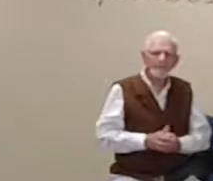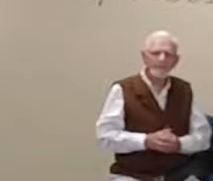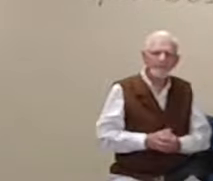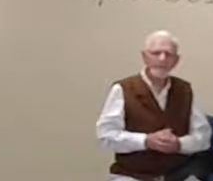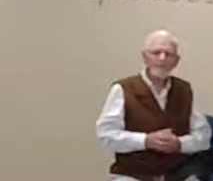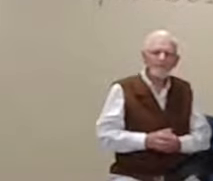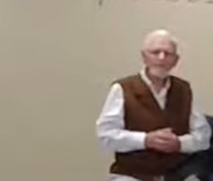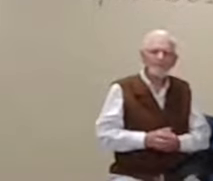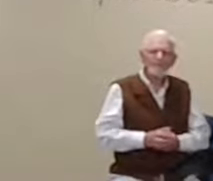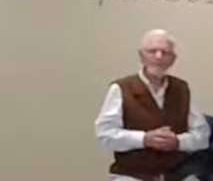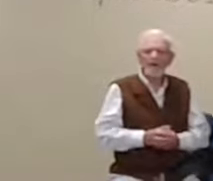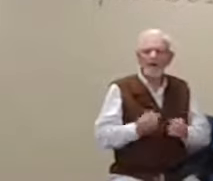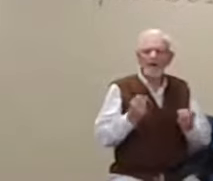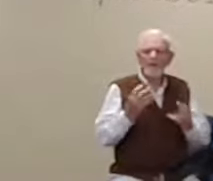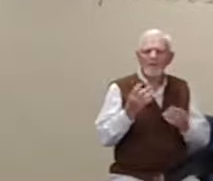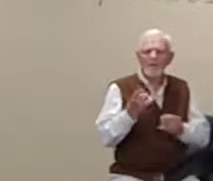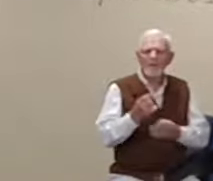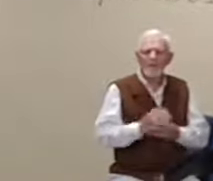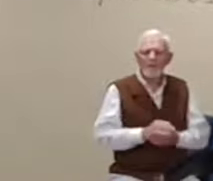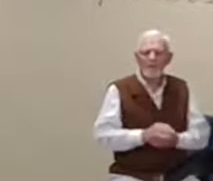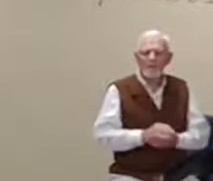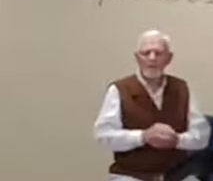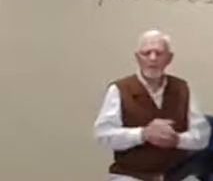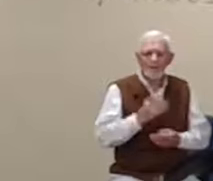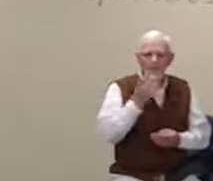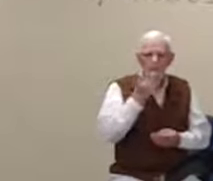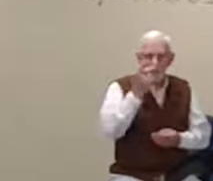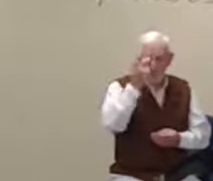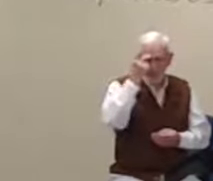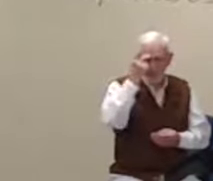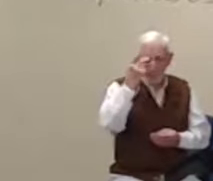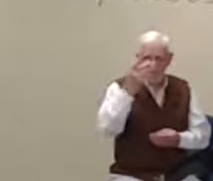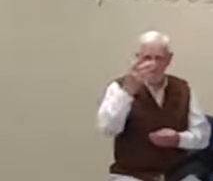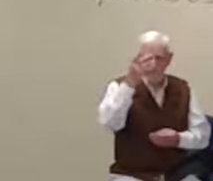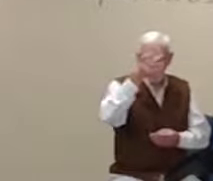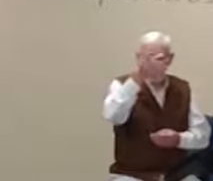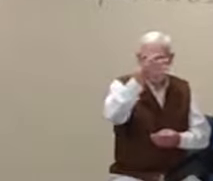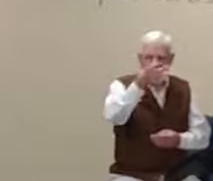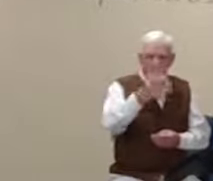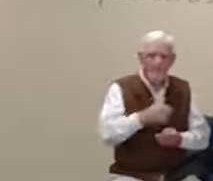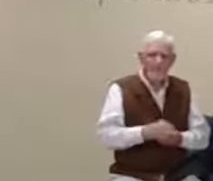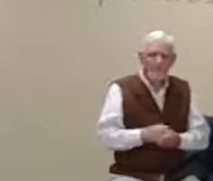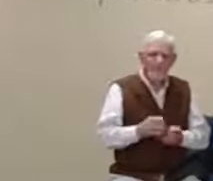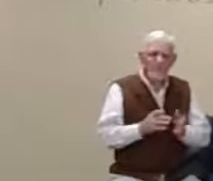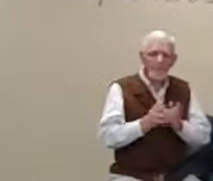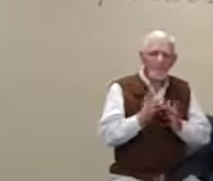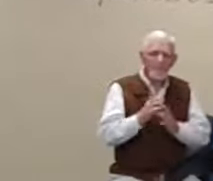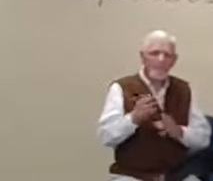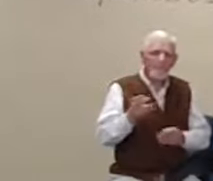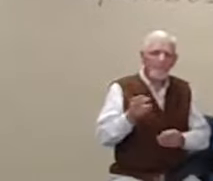Wow. How many of you, your parents, your grandparents were raised in a Christian home? Any of